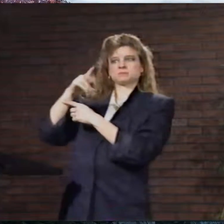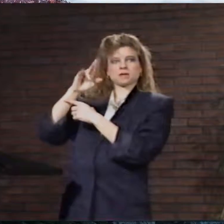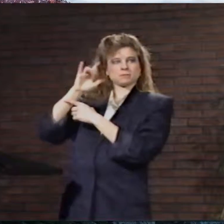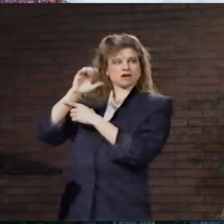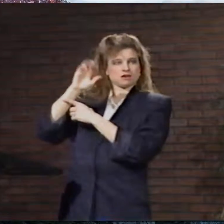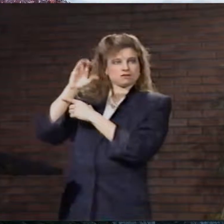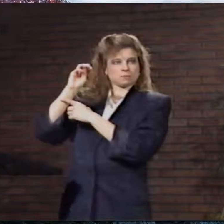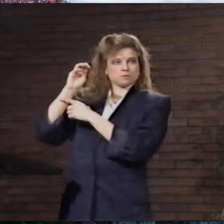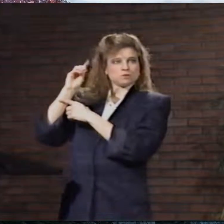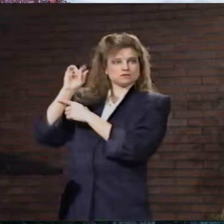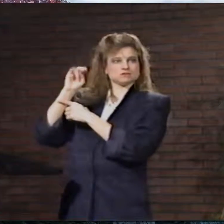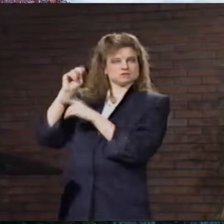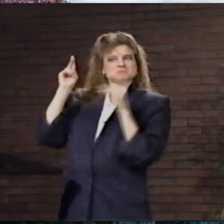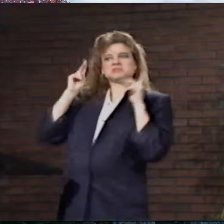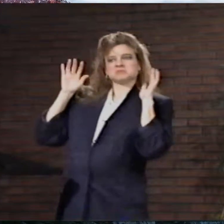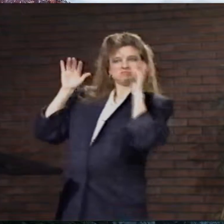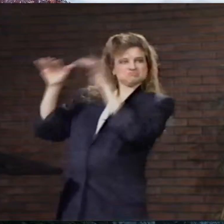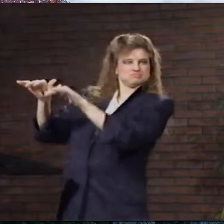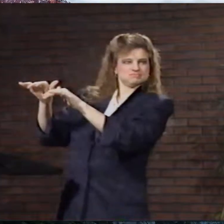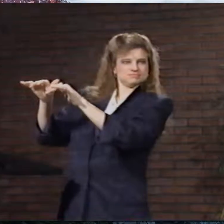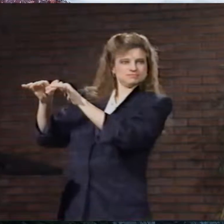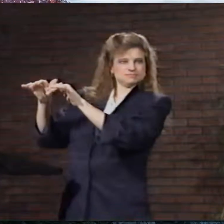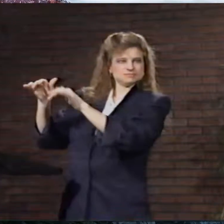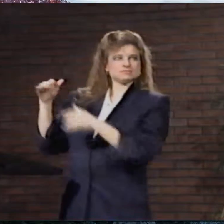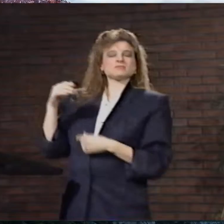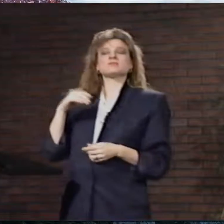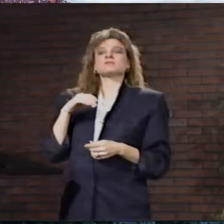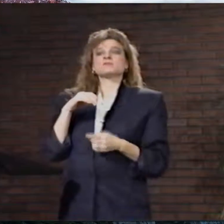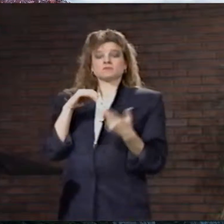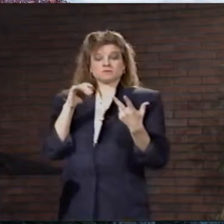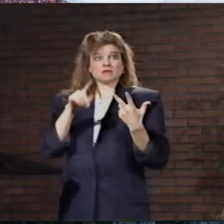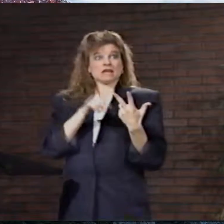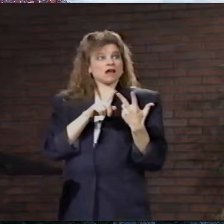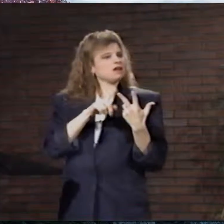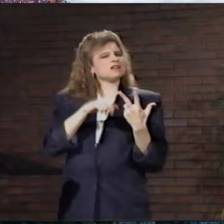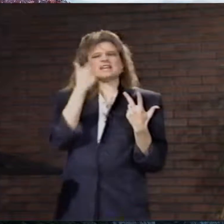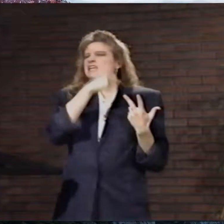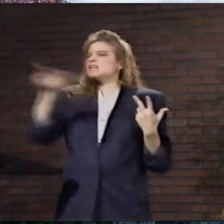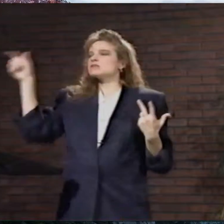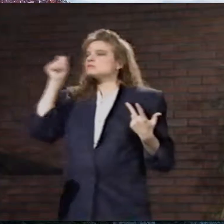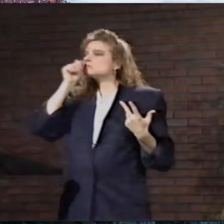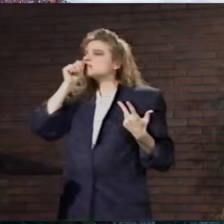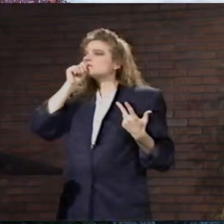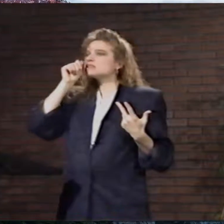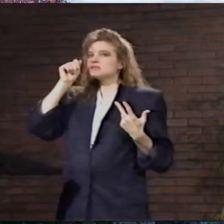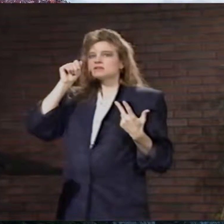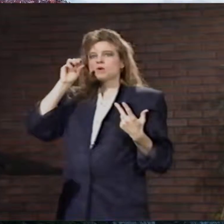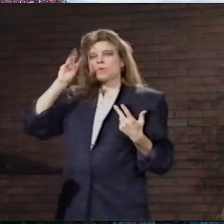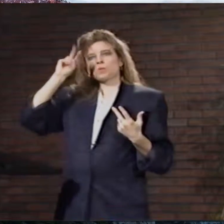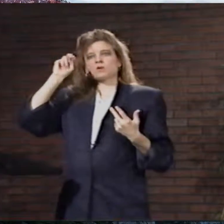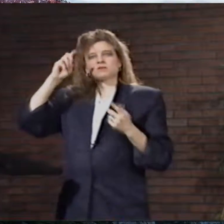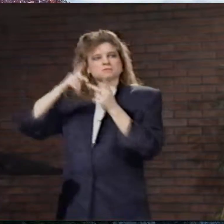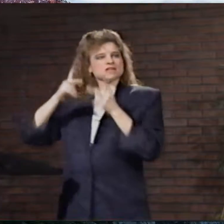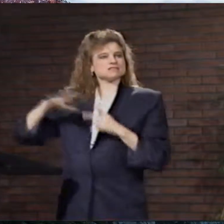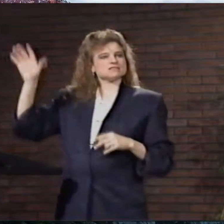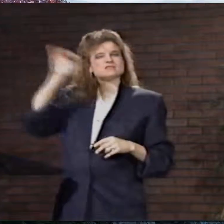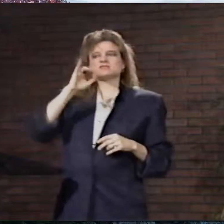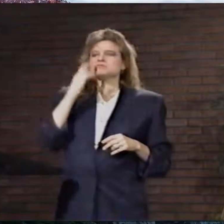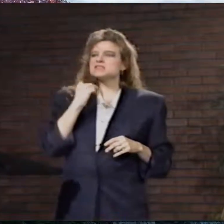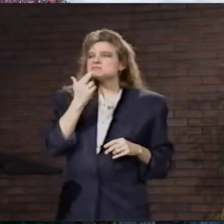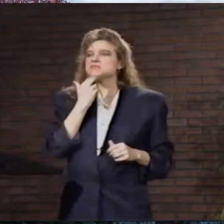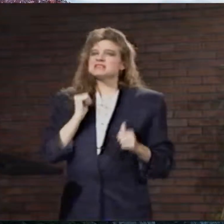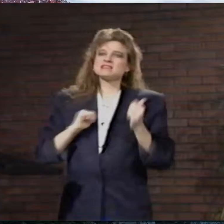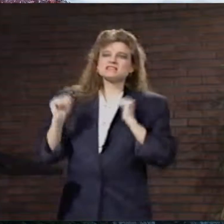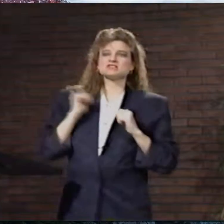There's this thing called public admissions. People can go to it. And the third topic is